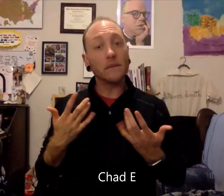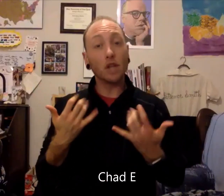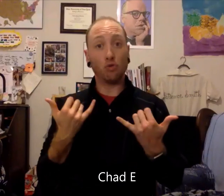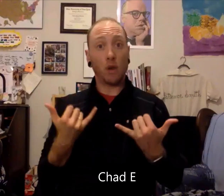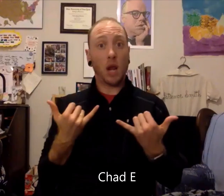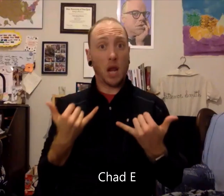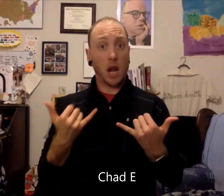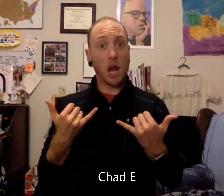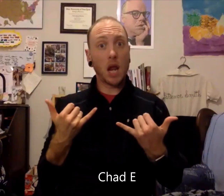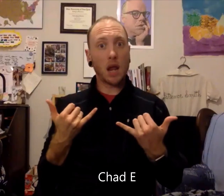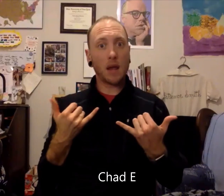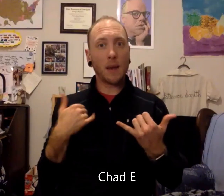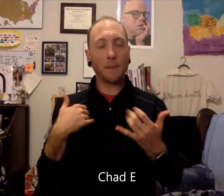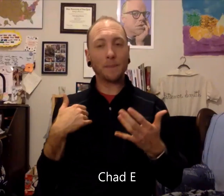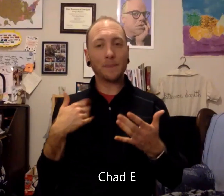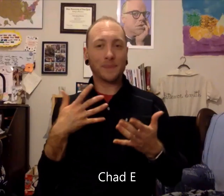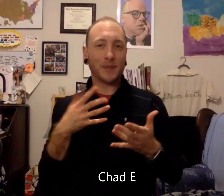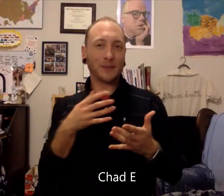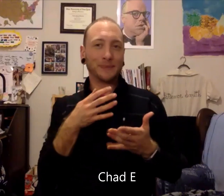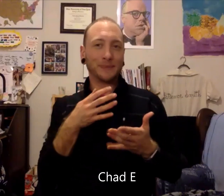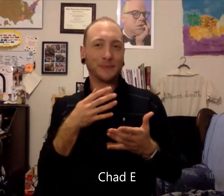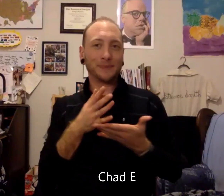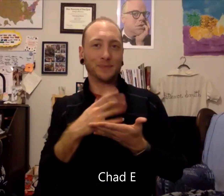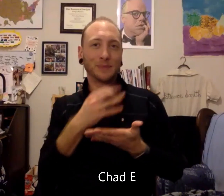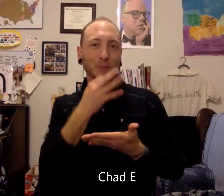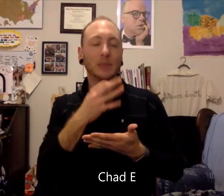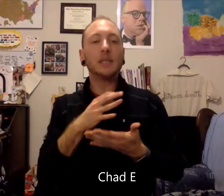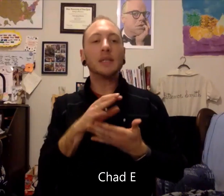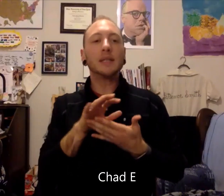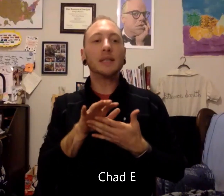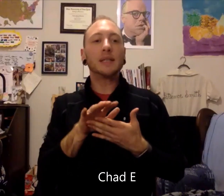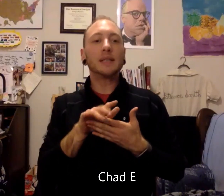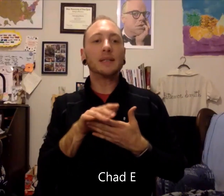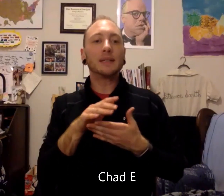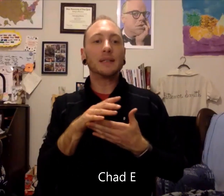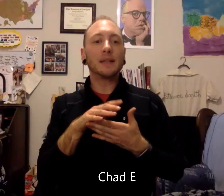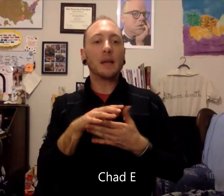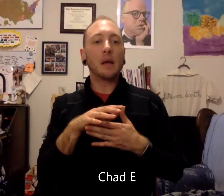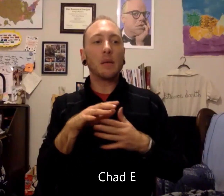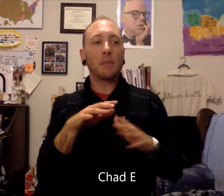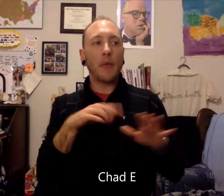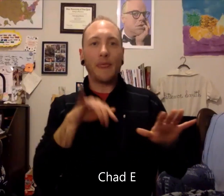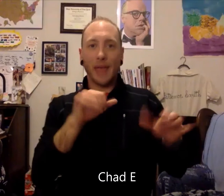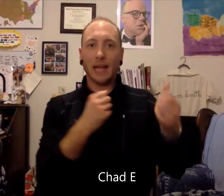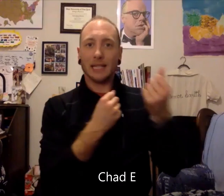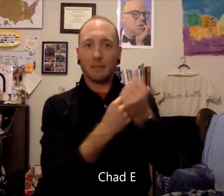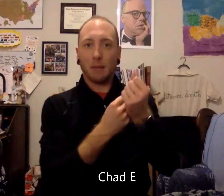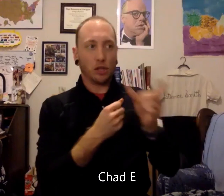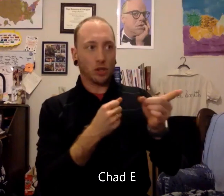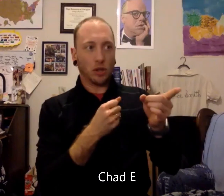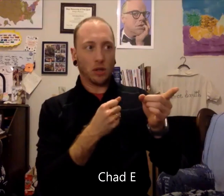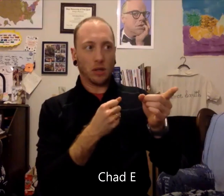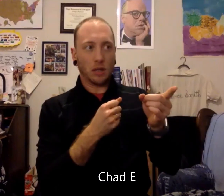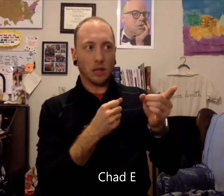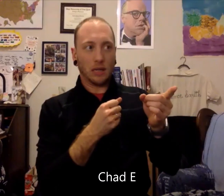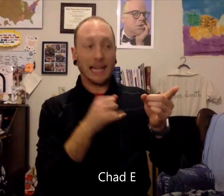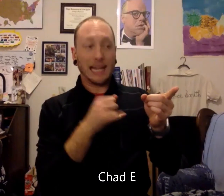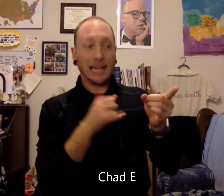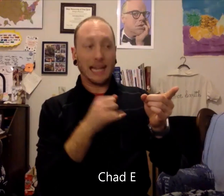time where I want to end it, but, today that sponsor who took me through the steps, he's still my sponsor. I see him about every week at a